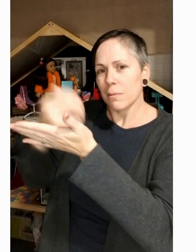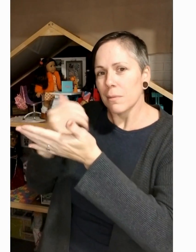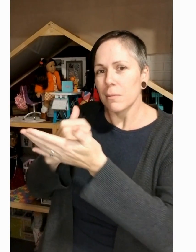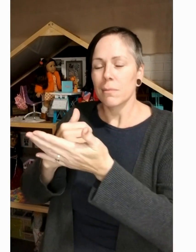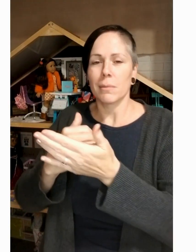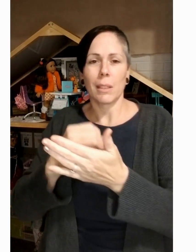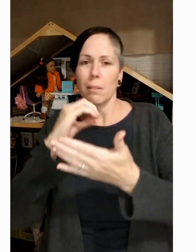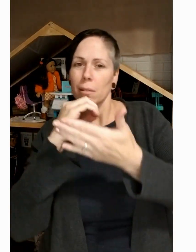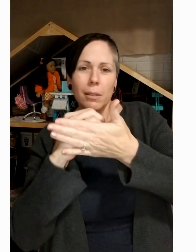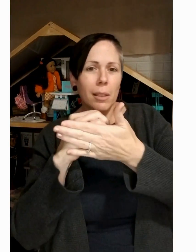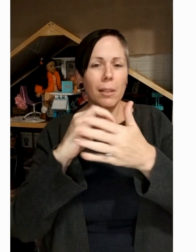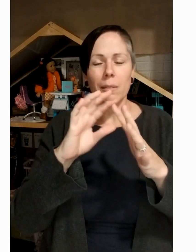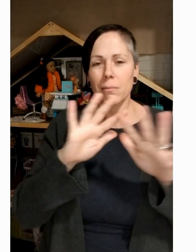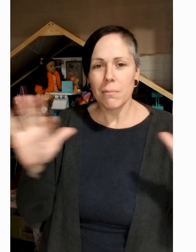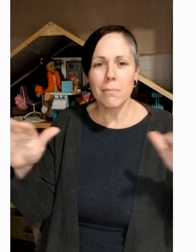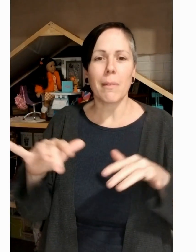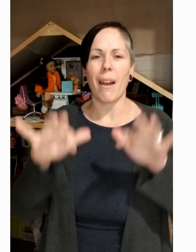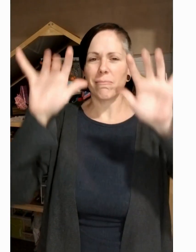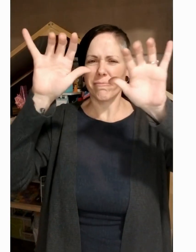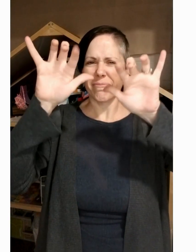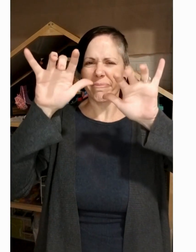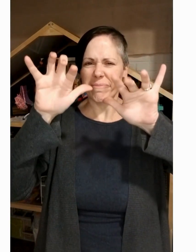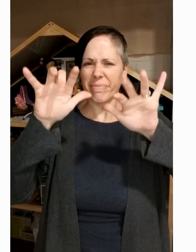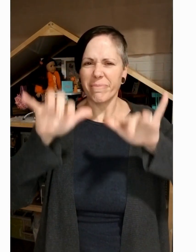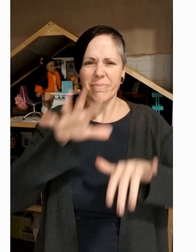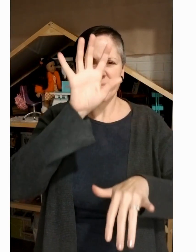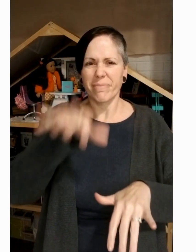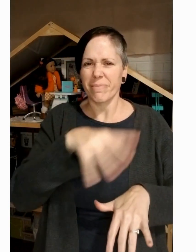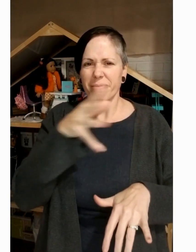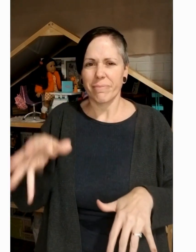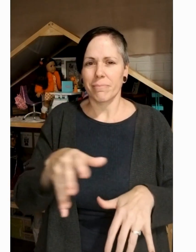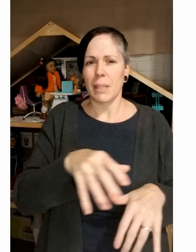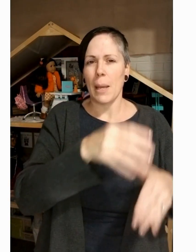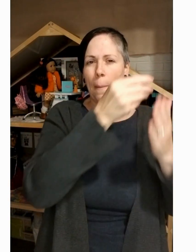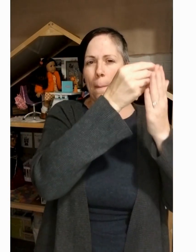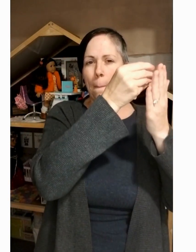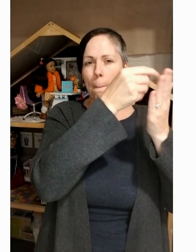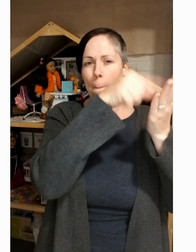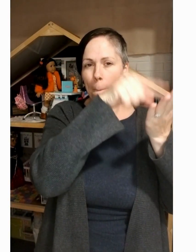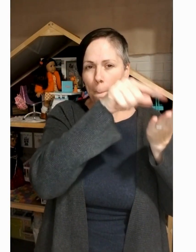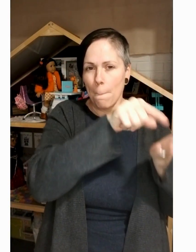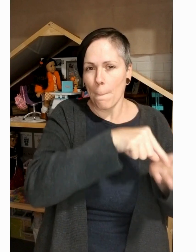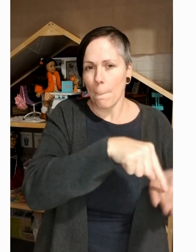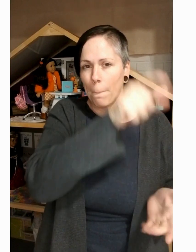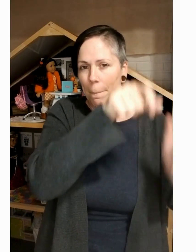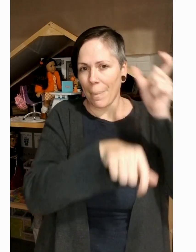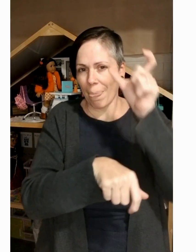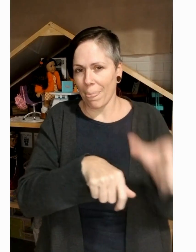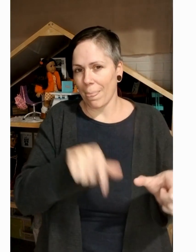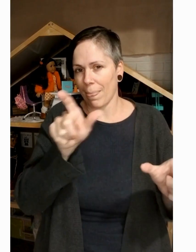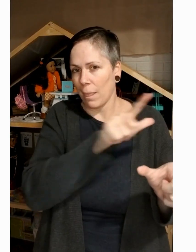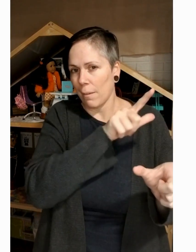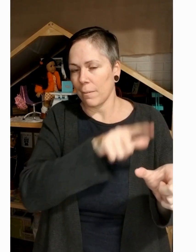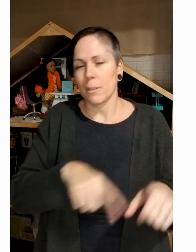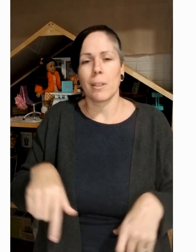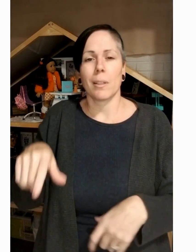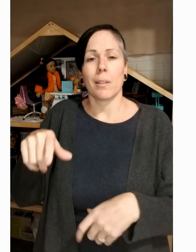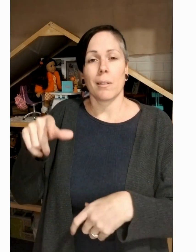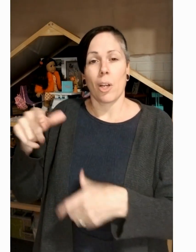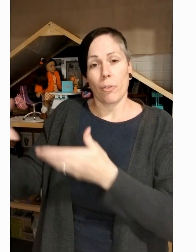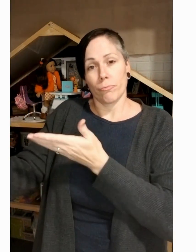is on a left column and every income thing is on a right column, like YouTube money or sales of doll